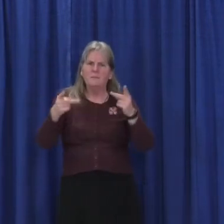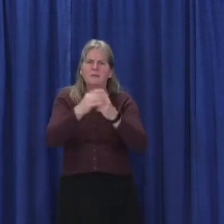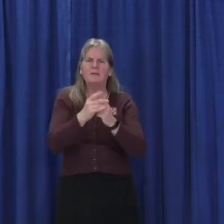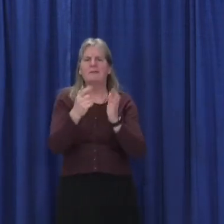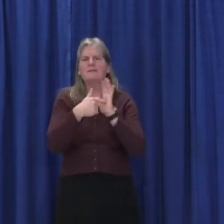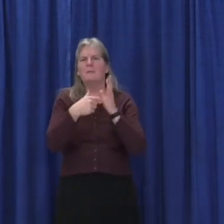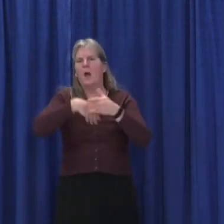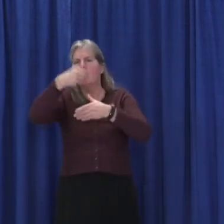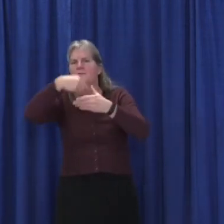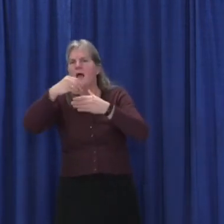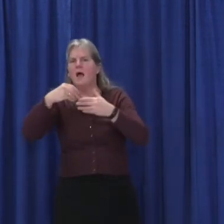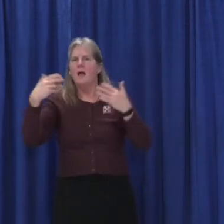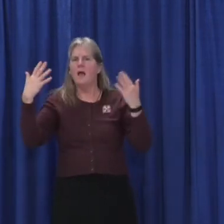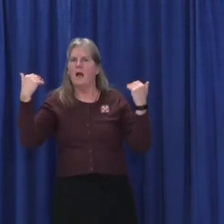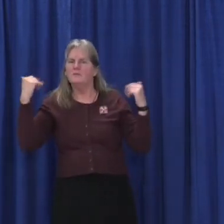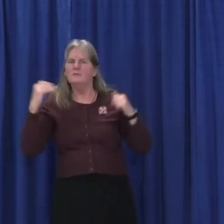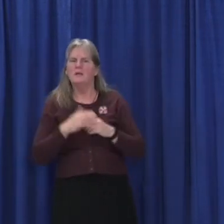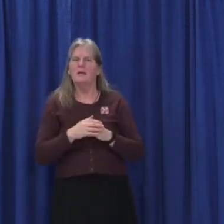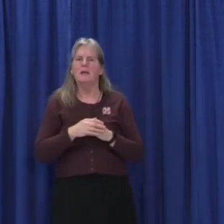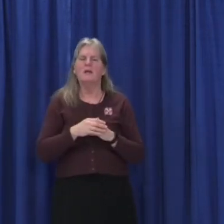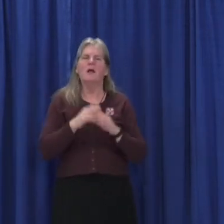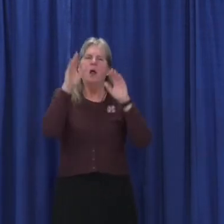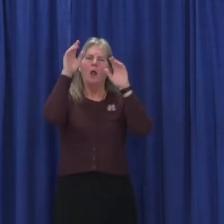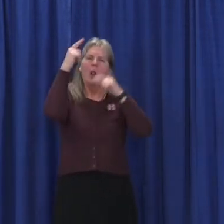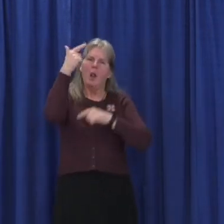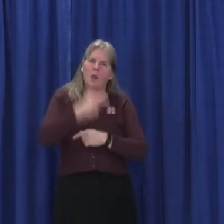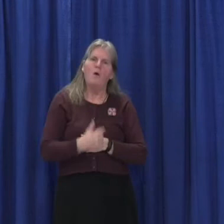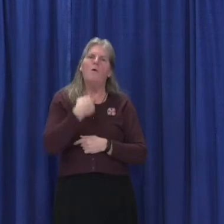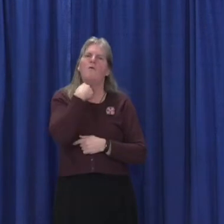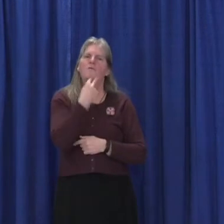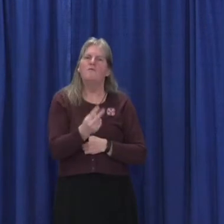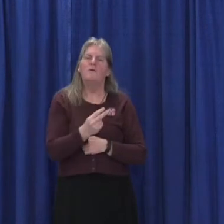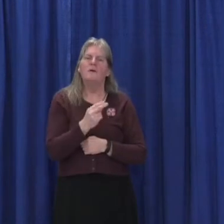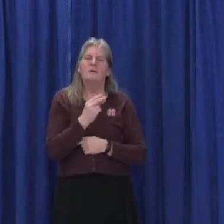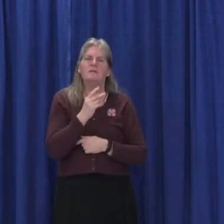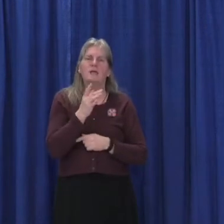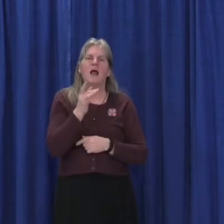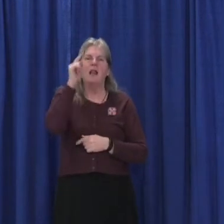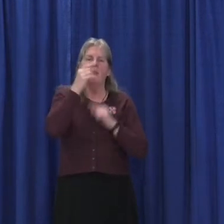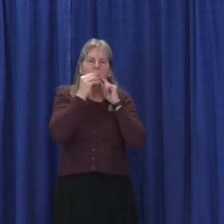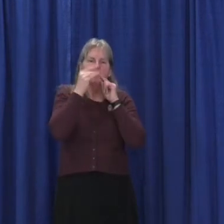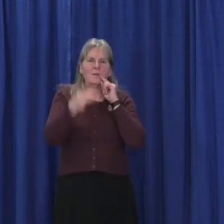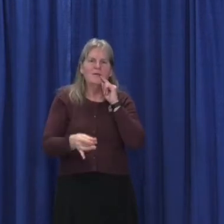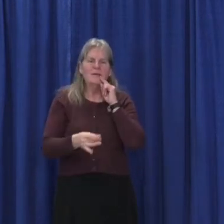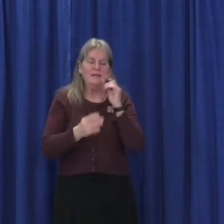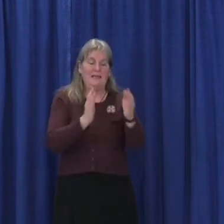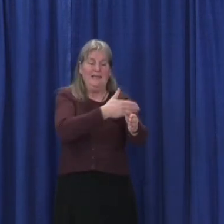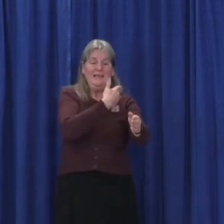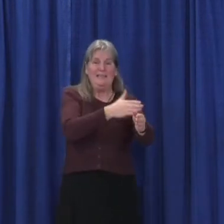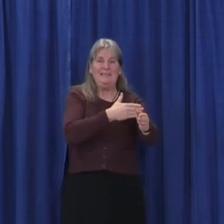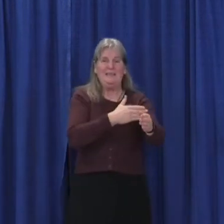outside. Keep voices low. So, things like singing, you want to keep a bigger distance with that type of